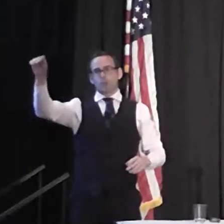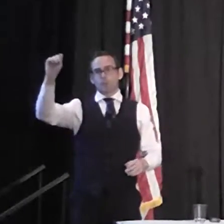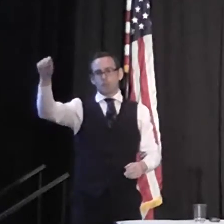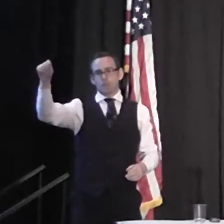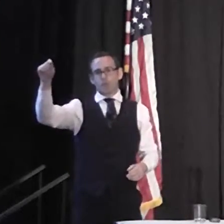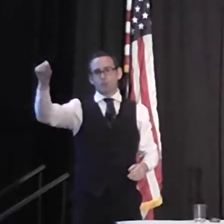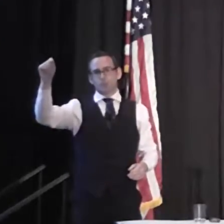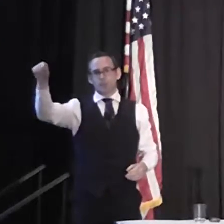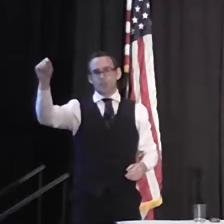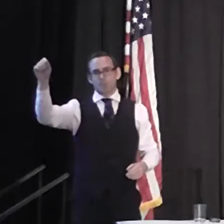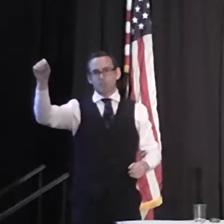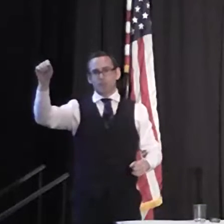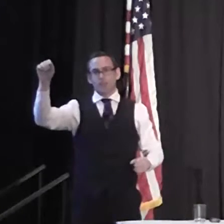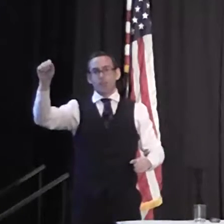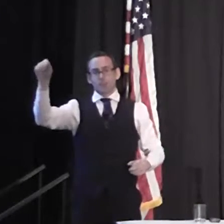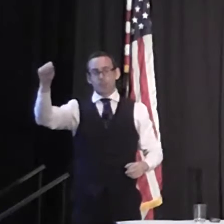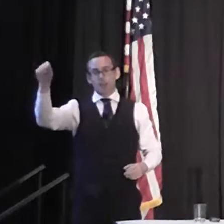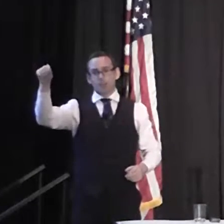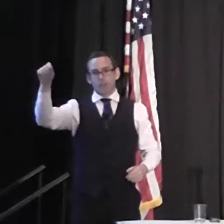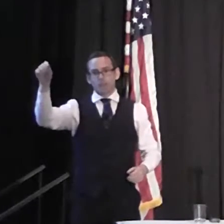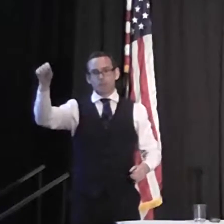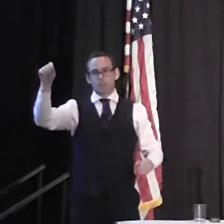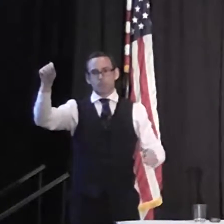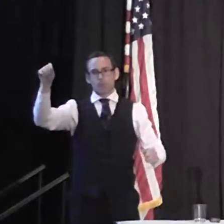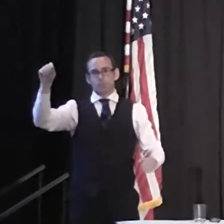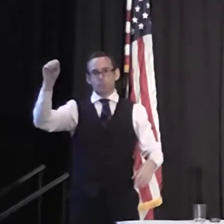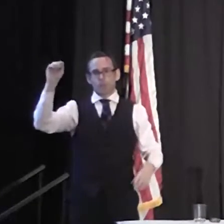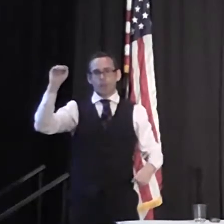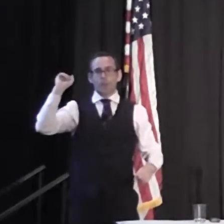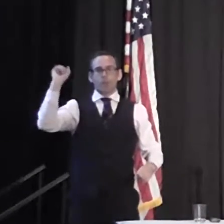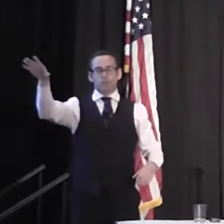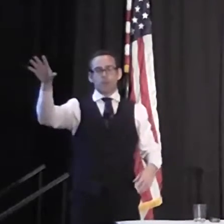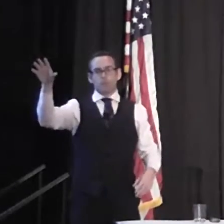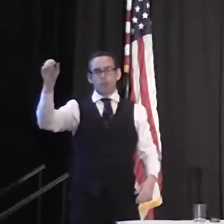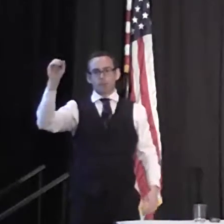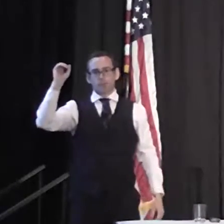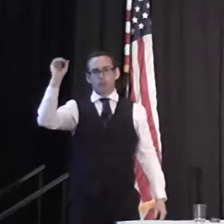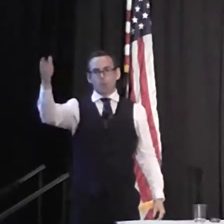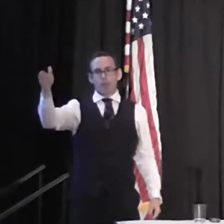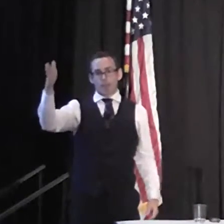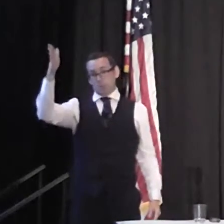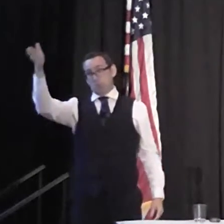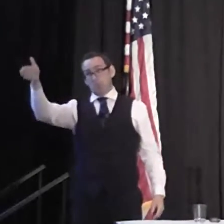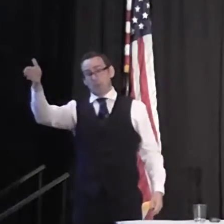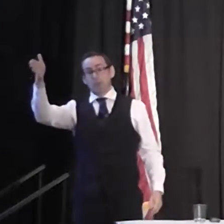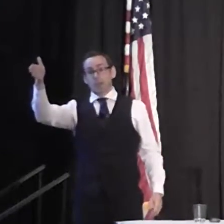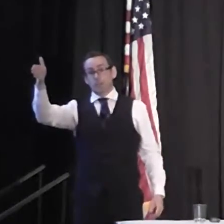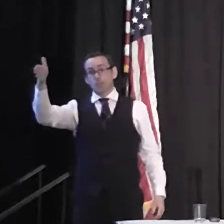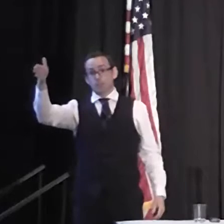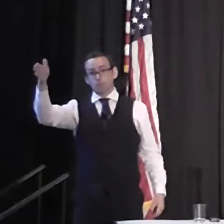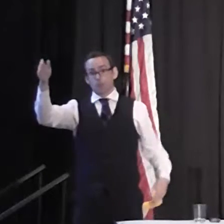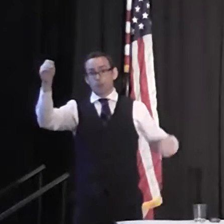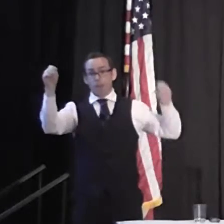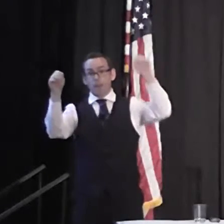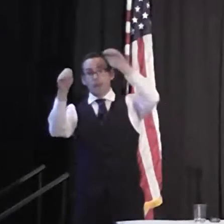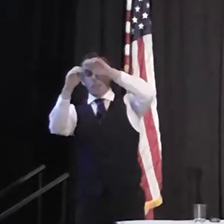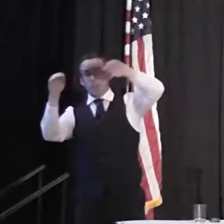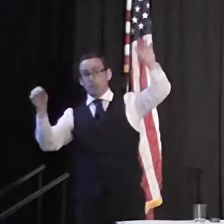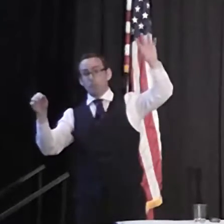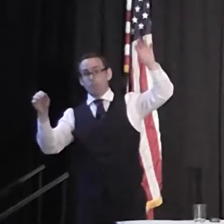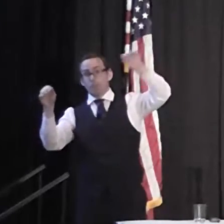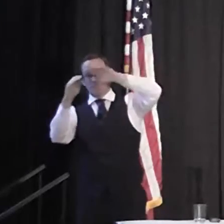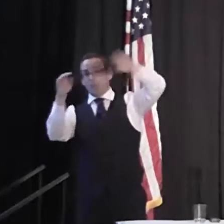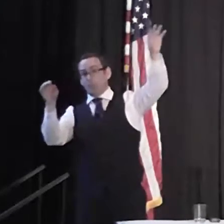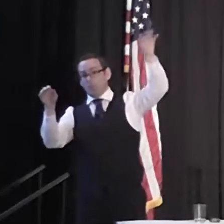from Iran if there wasn't sanctions on it. So now we're going to have this situation where Iranian barrels are going to come back beginning of next year, something like that,